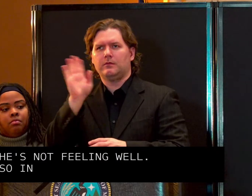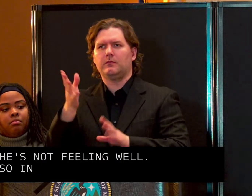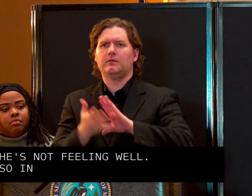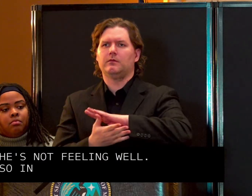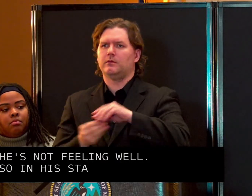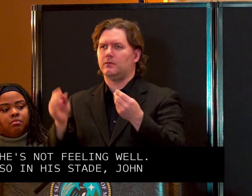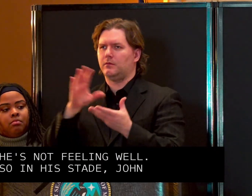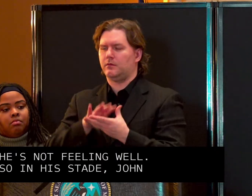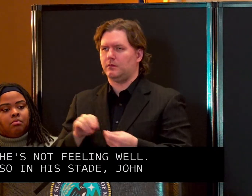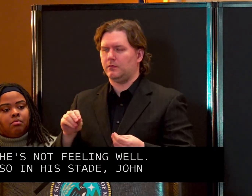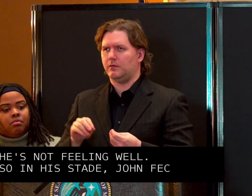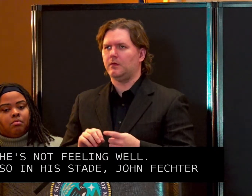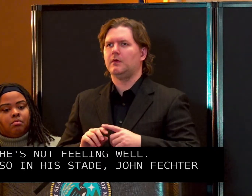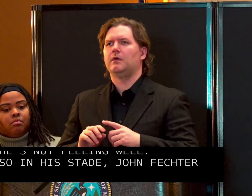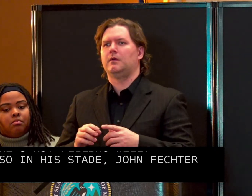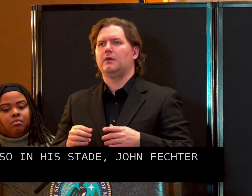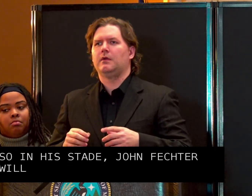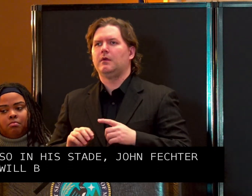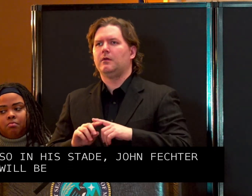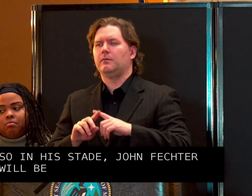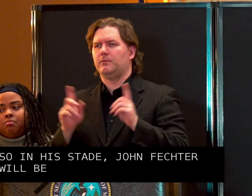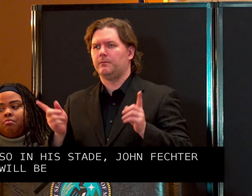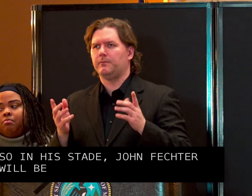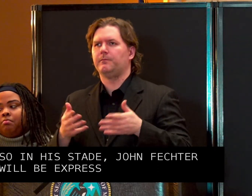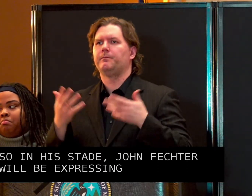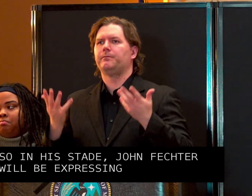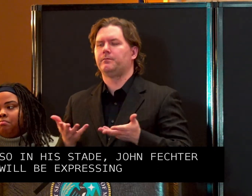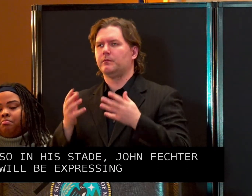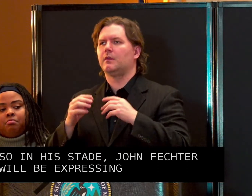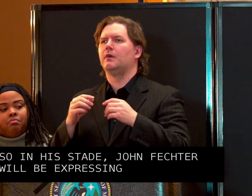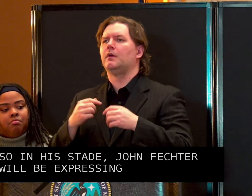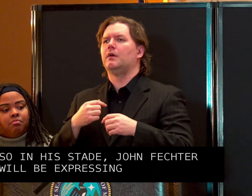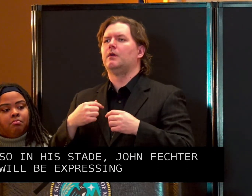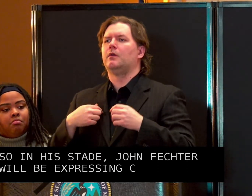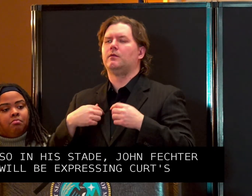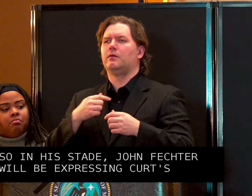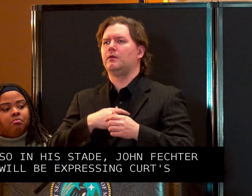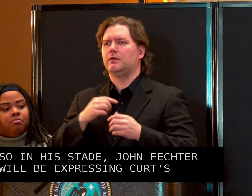will be expressing Curt's thoughts.